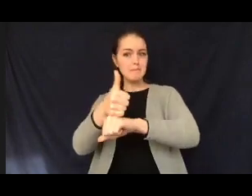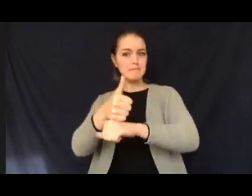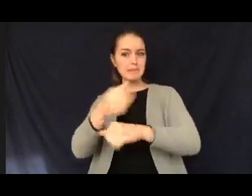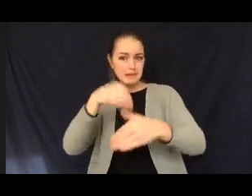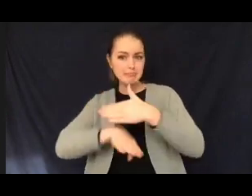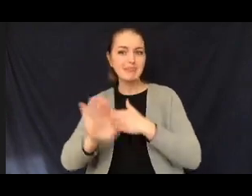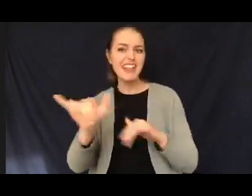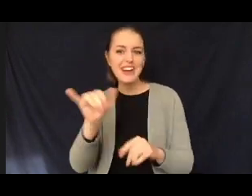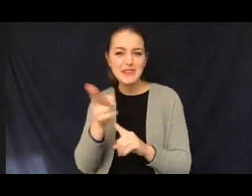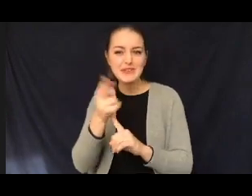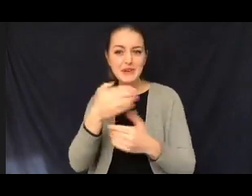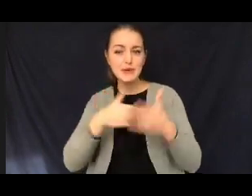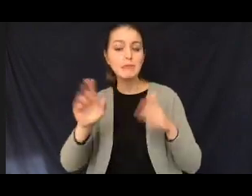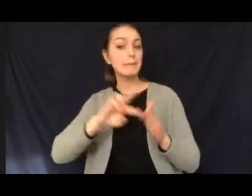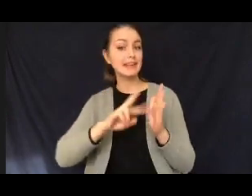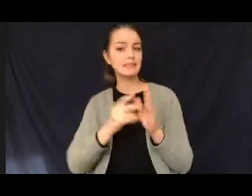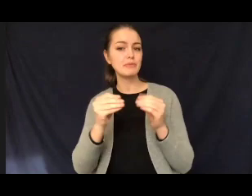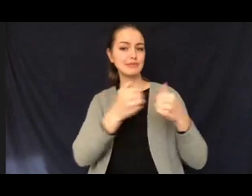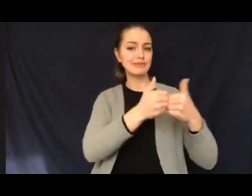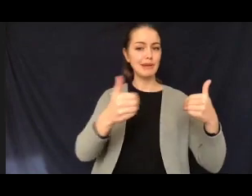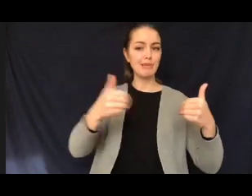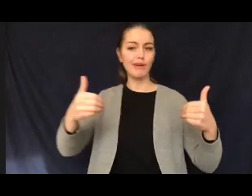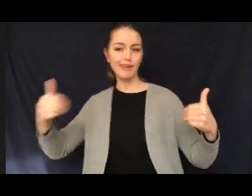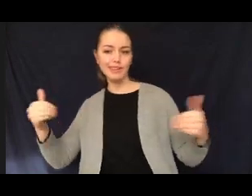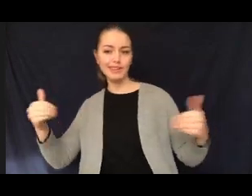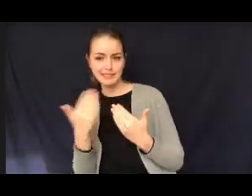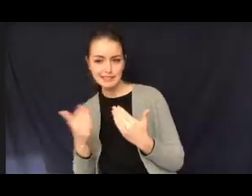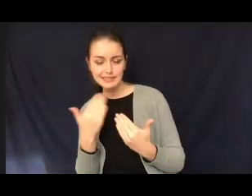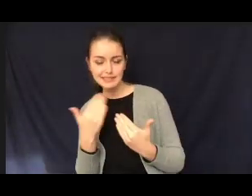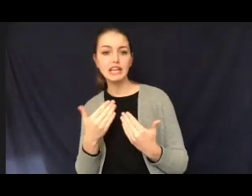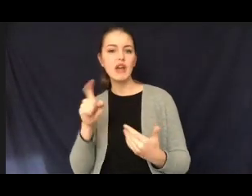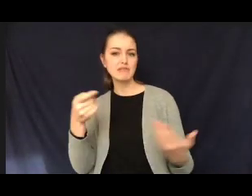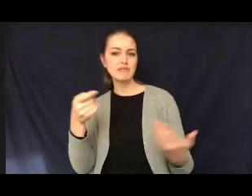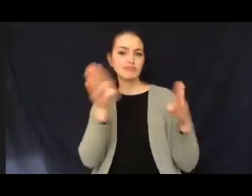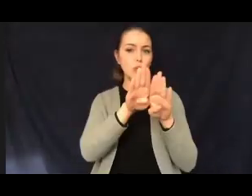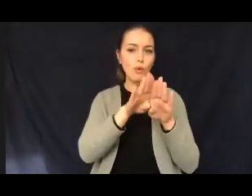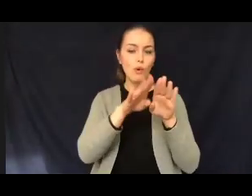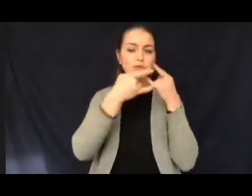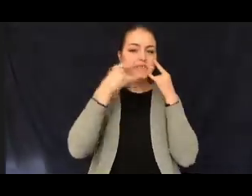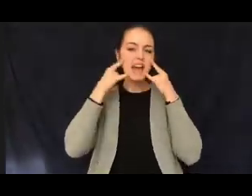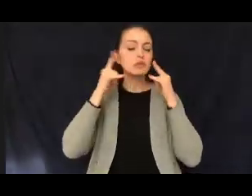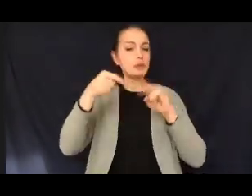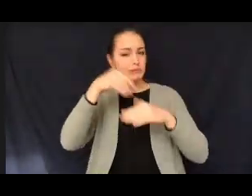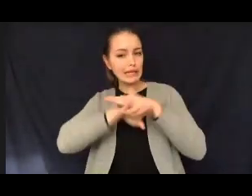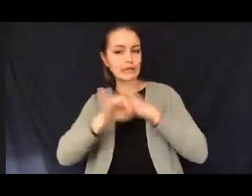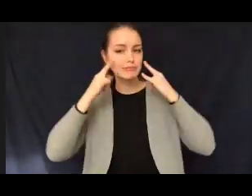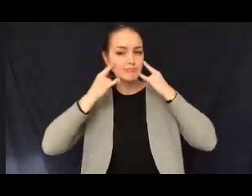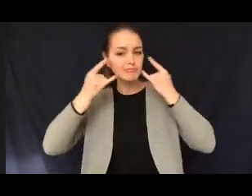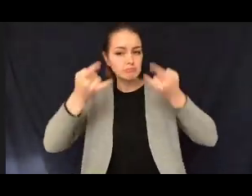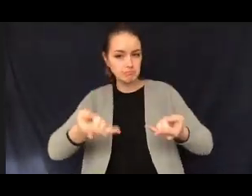them out. keep Yeah. them every other room, and Right. doors have to be shut. Masks can go off once the door is shut. So Yeah. there's